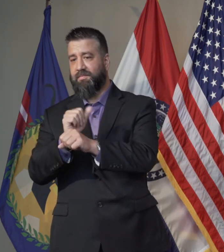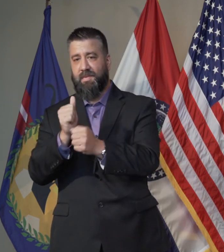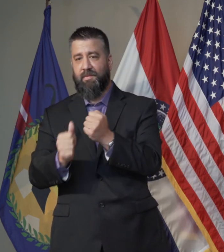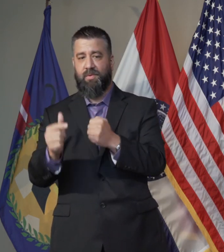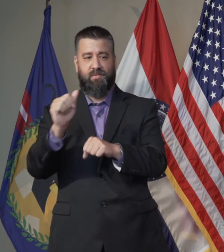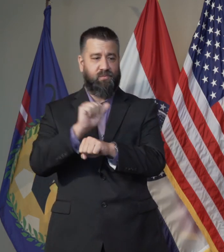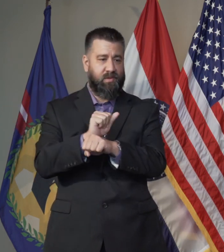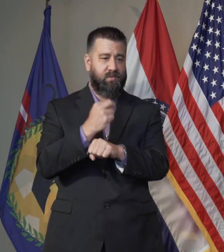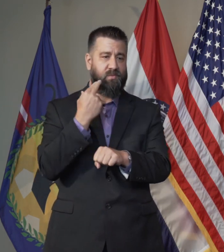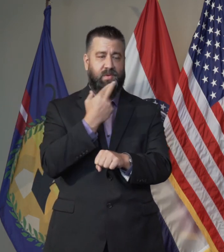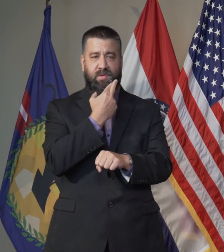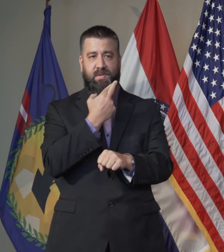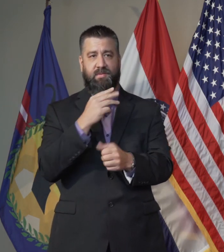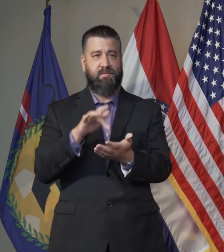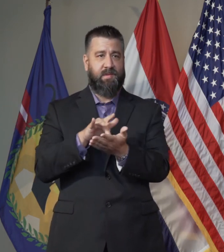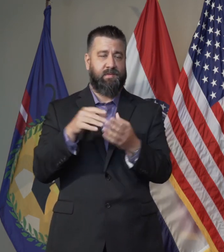restaurants.